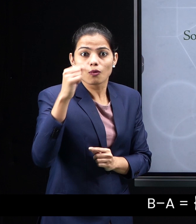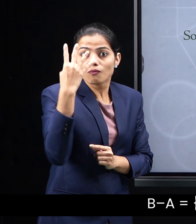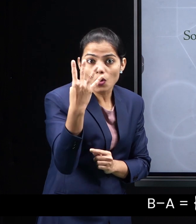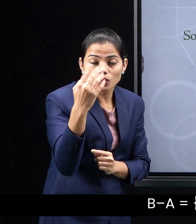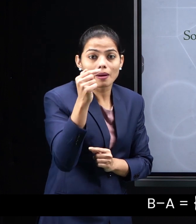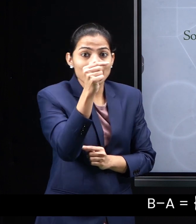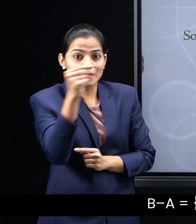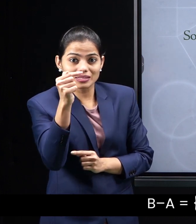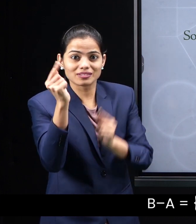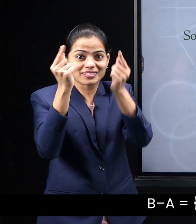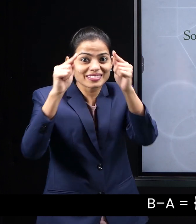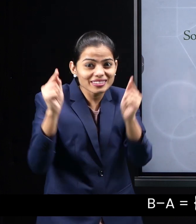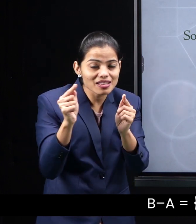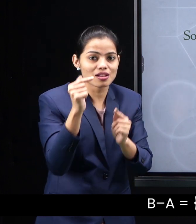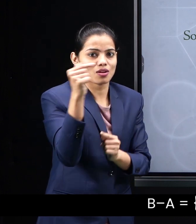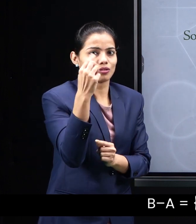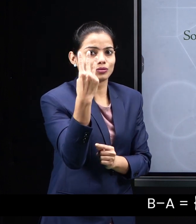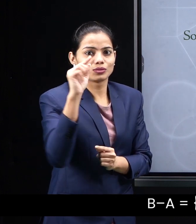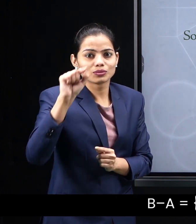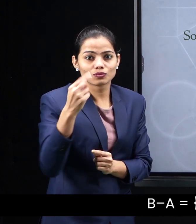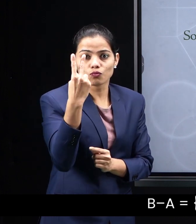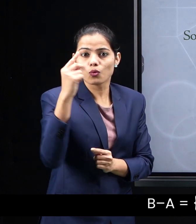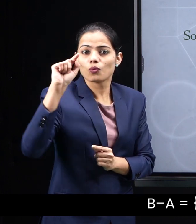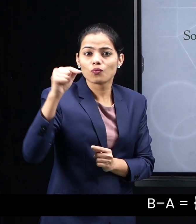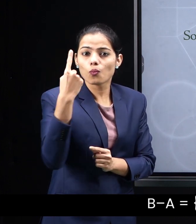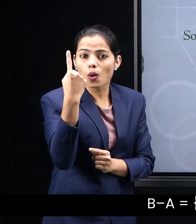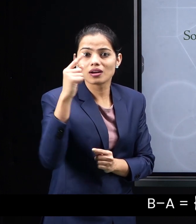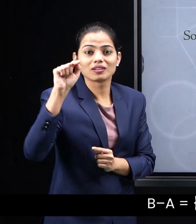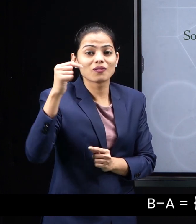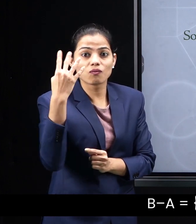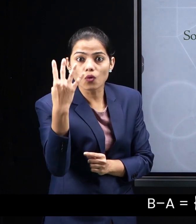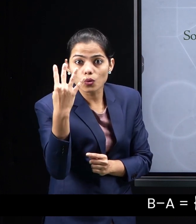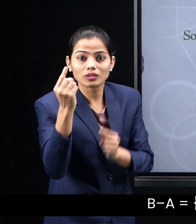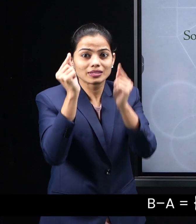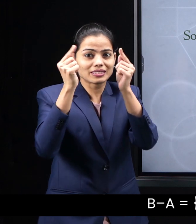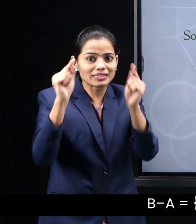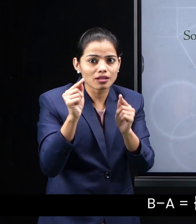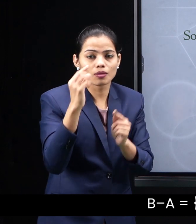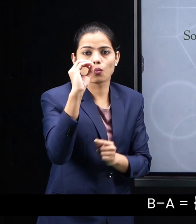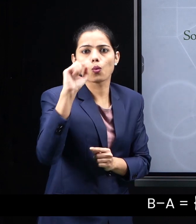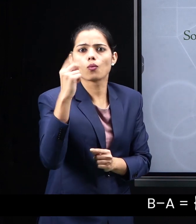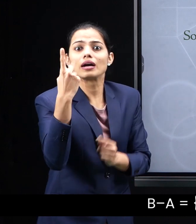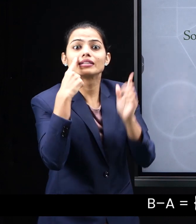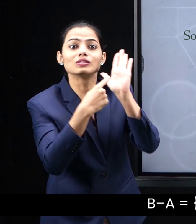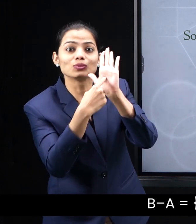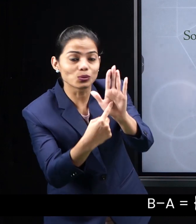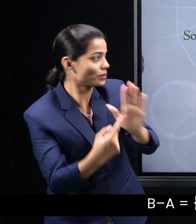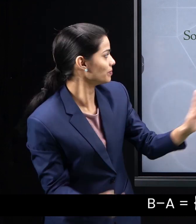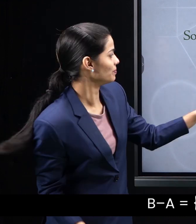to 0, 1, 2, 4 minus 3, minus 2, 1, 4 is